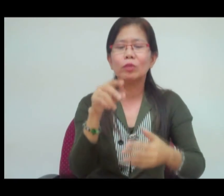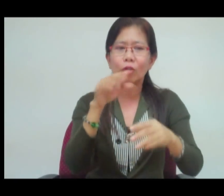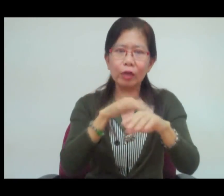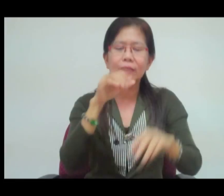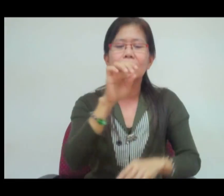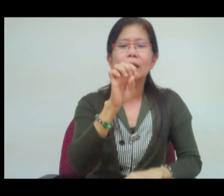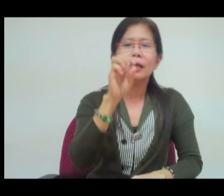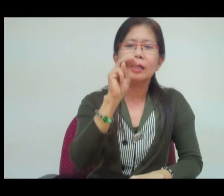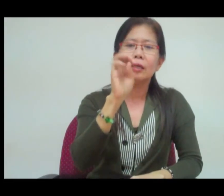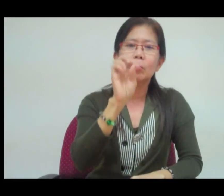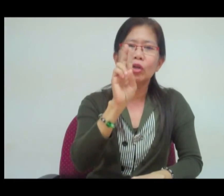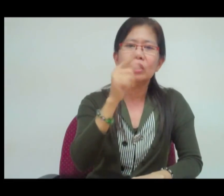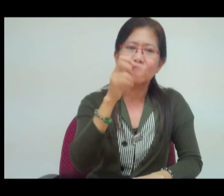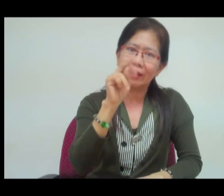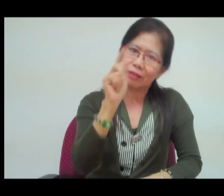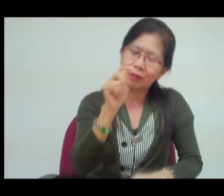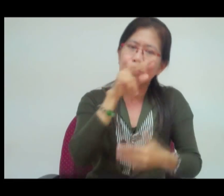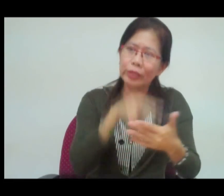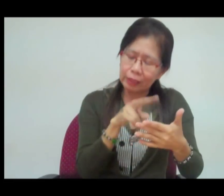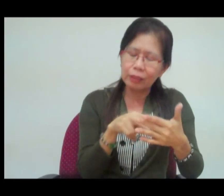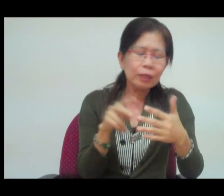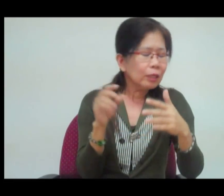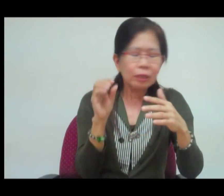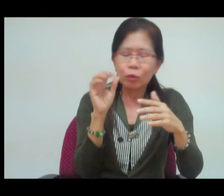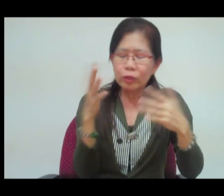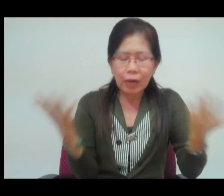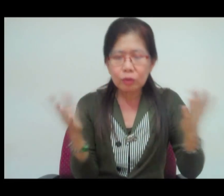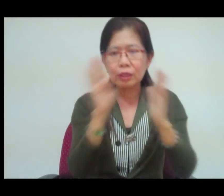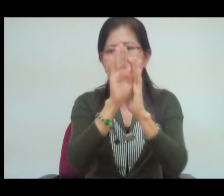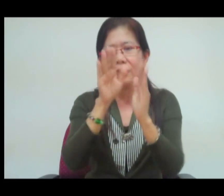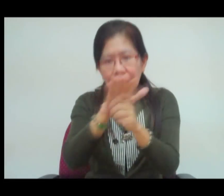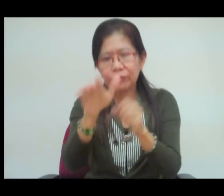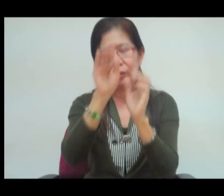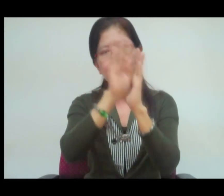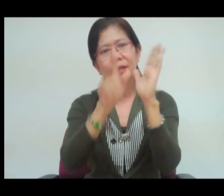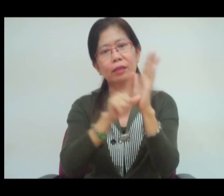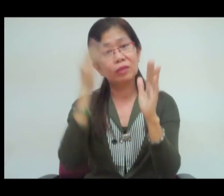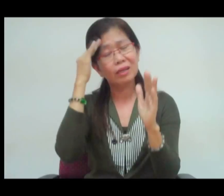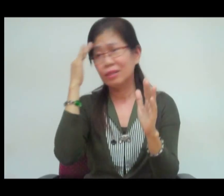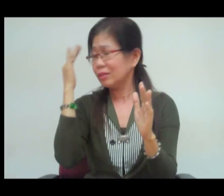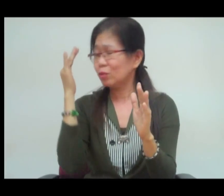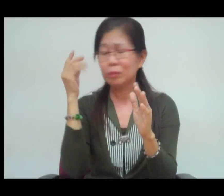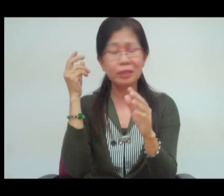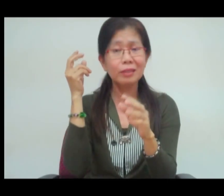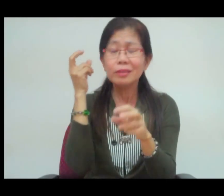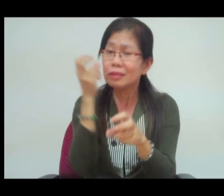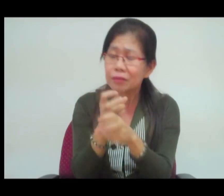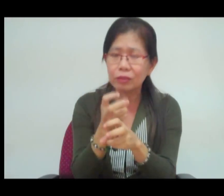it emergent reading. Without the enough background knowledge, it will be difficult